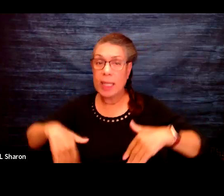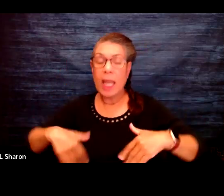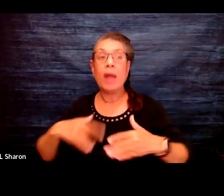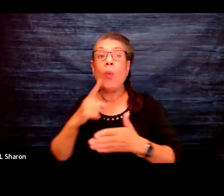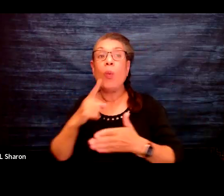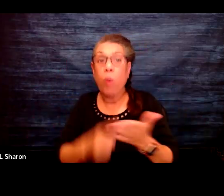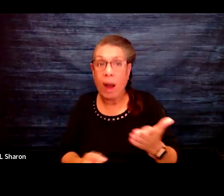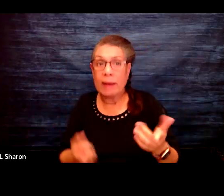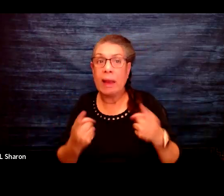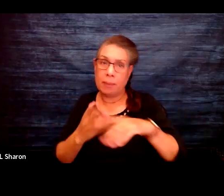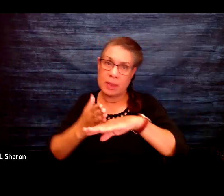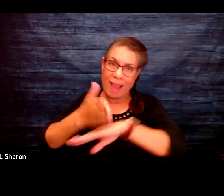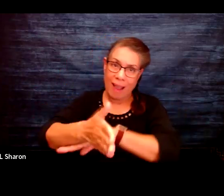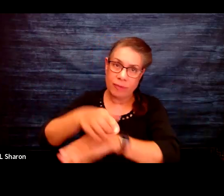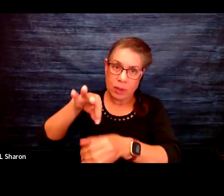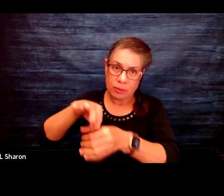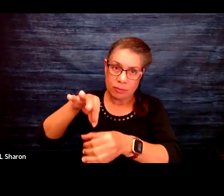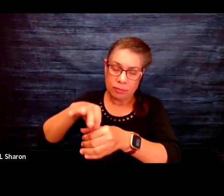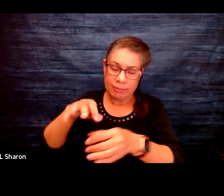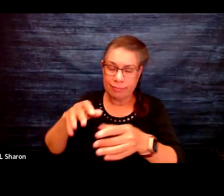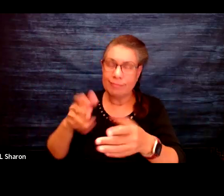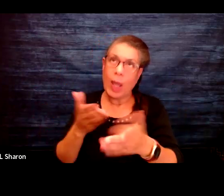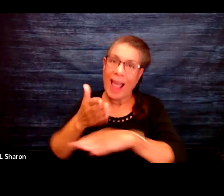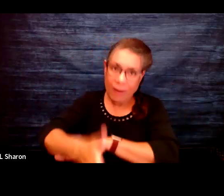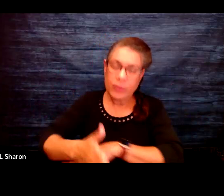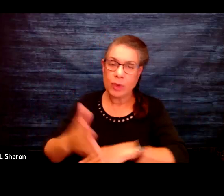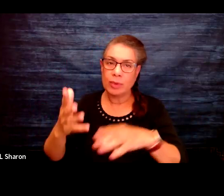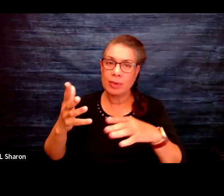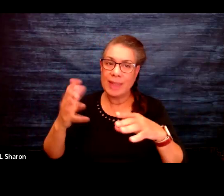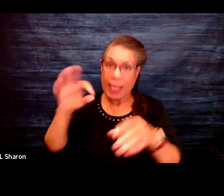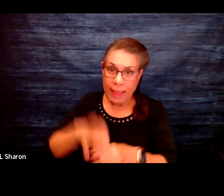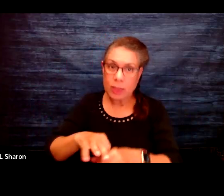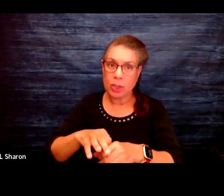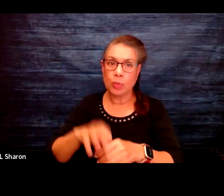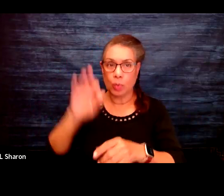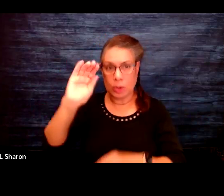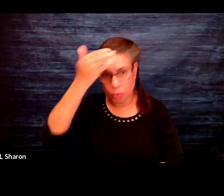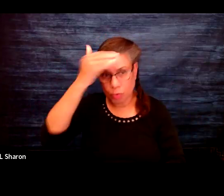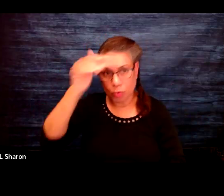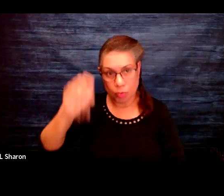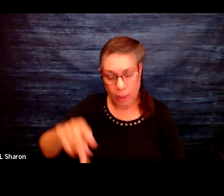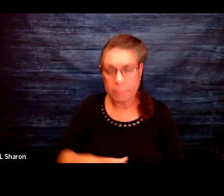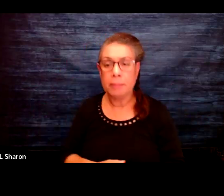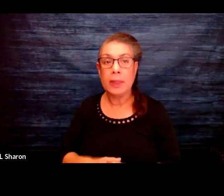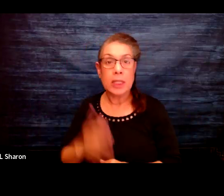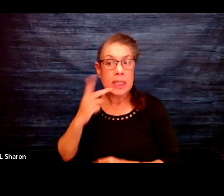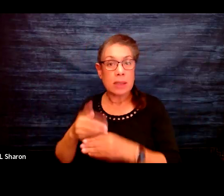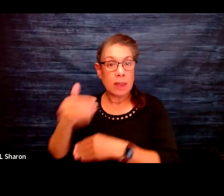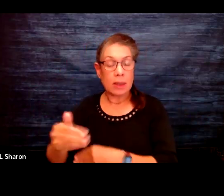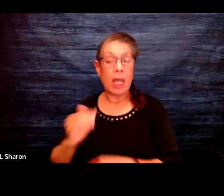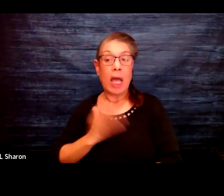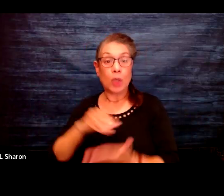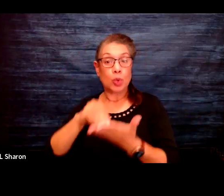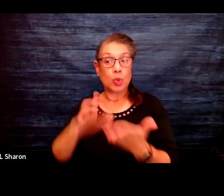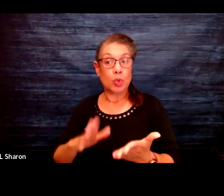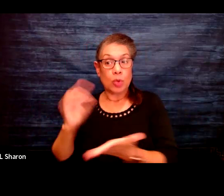passing. We will collaborate closely with the state to understand next steps. Our students graduating